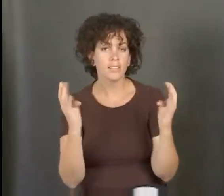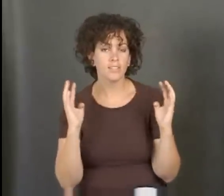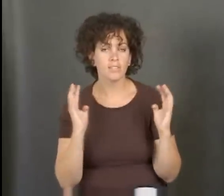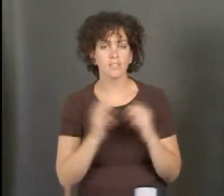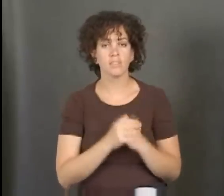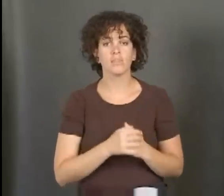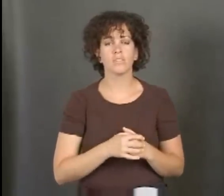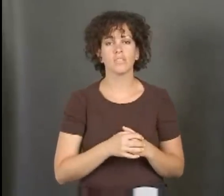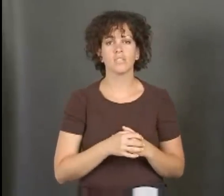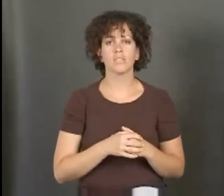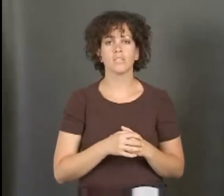Fence.